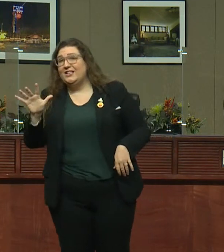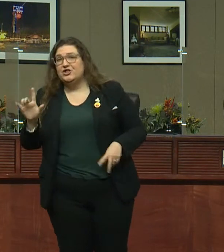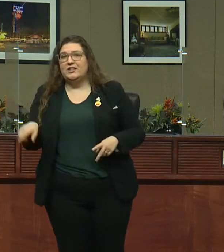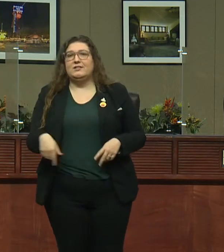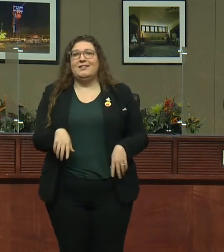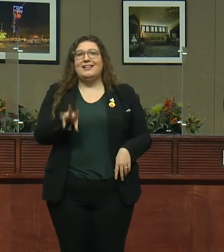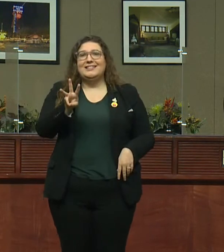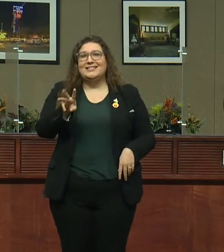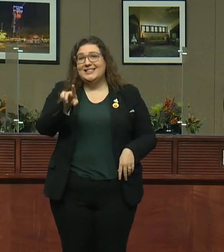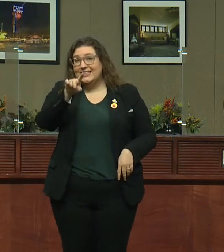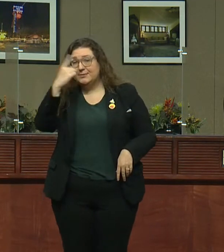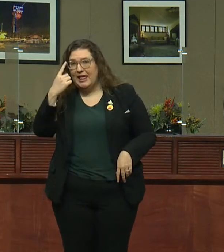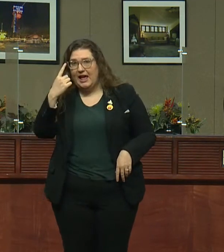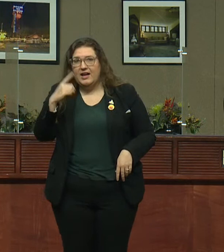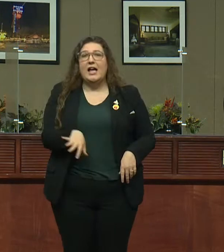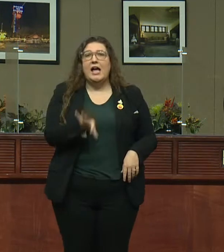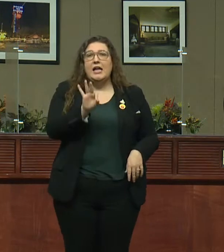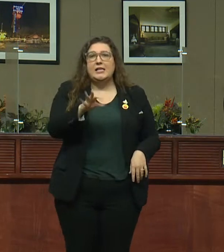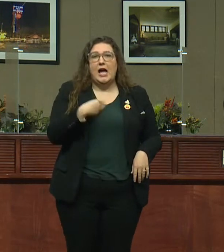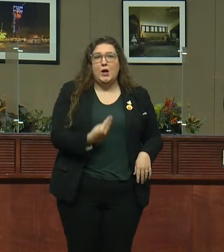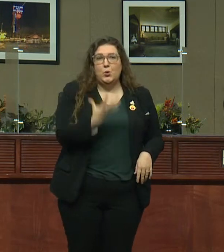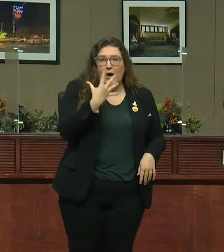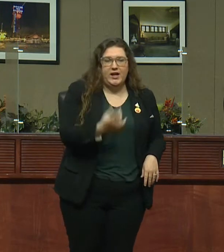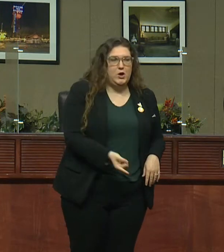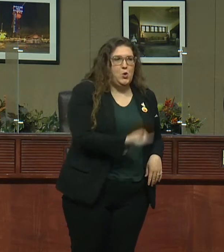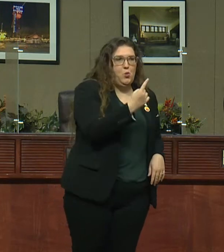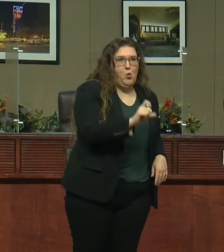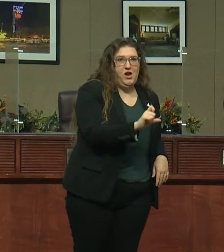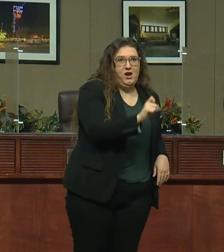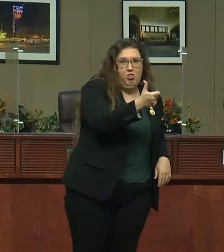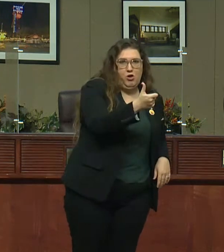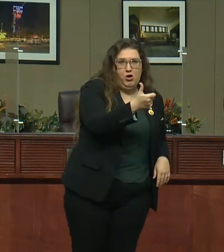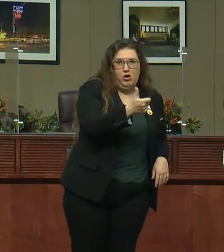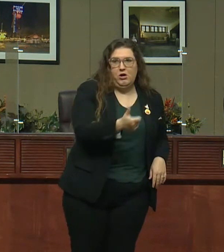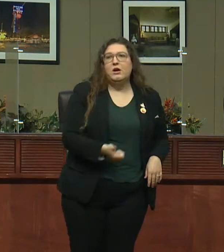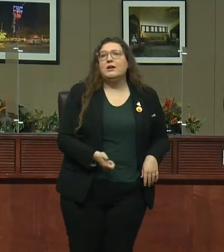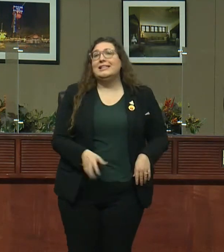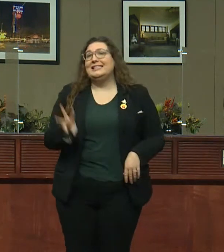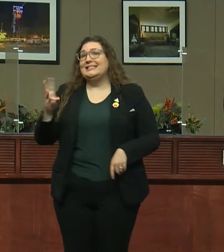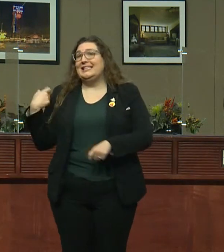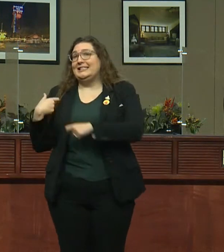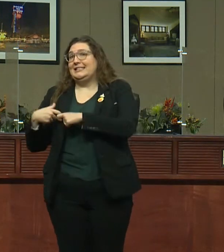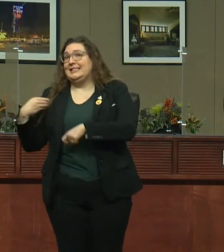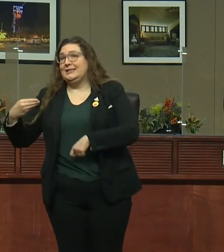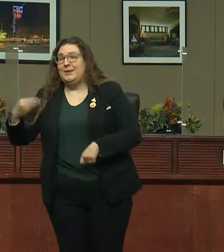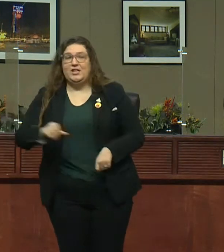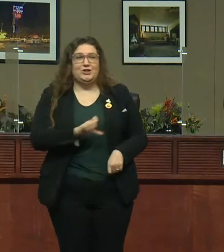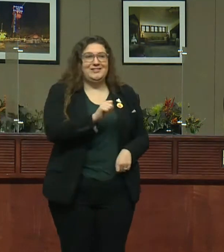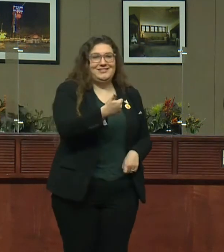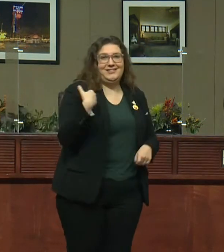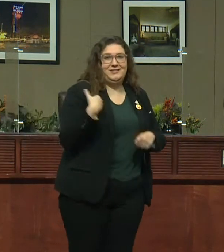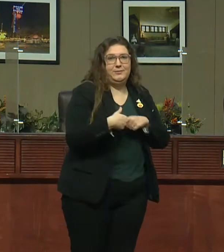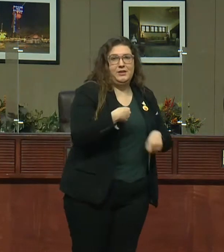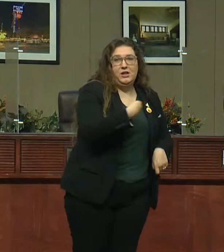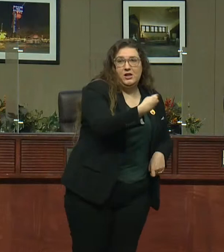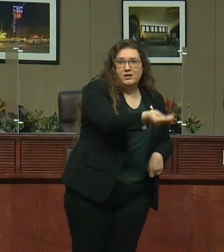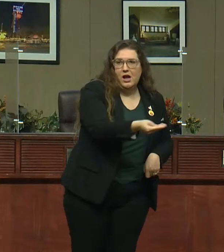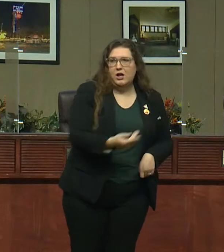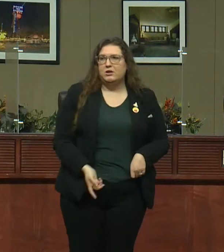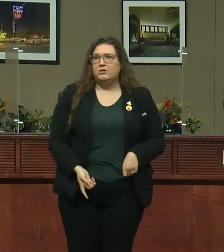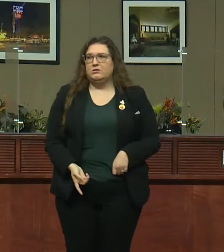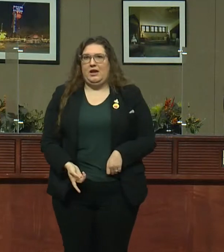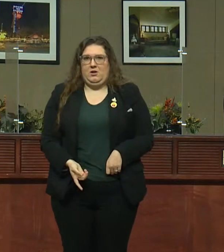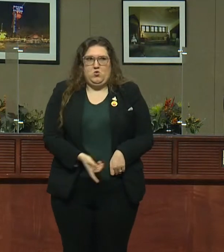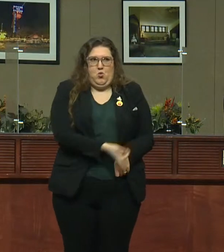1 white, 9 white, and 1 other. For ethnicity, 6 Hispanics, 10 non-Hispanics, and 1 of unknown